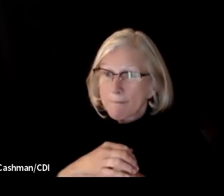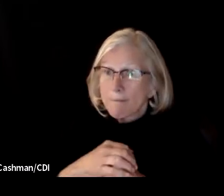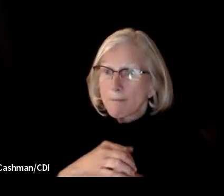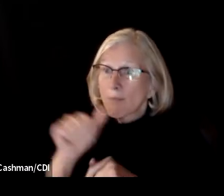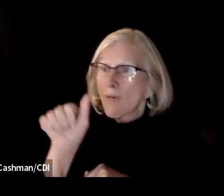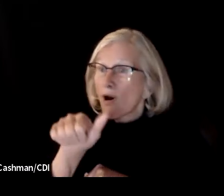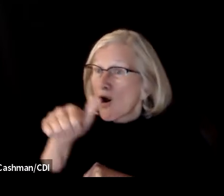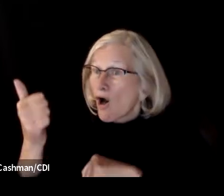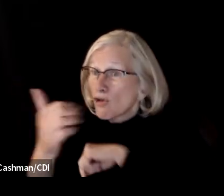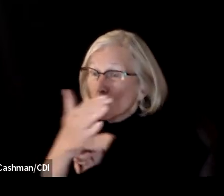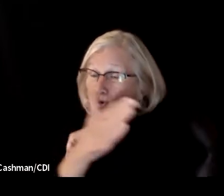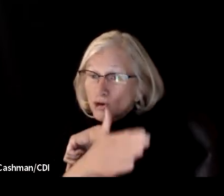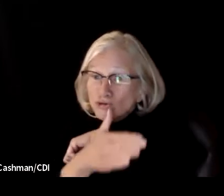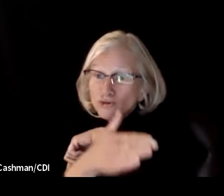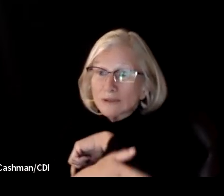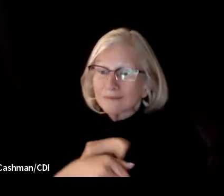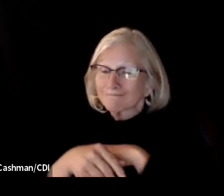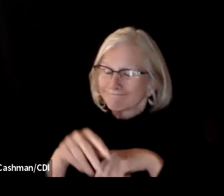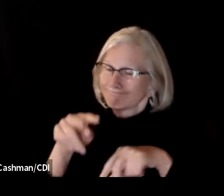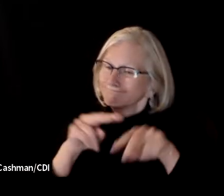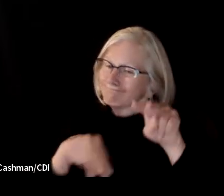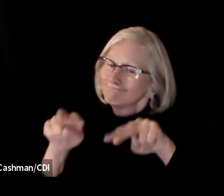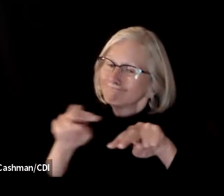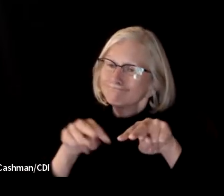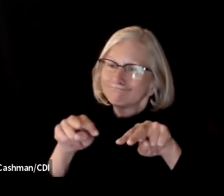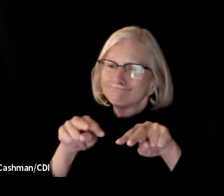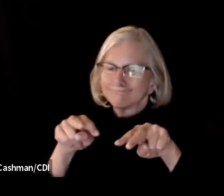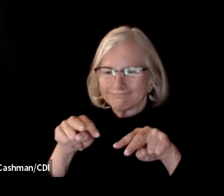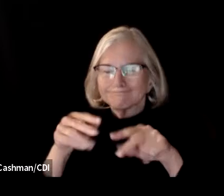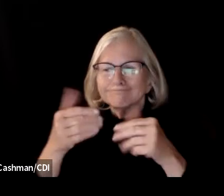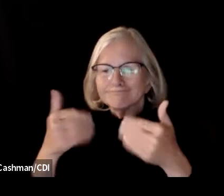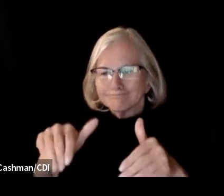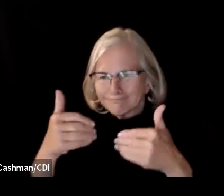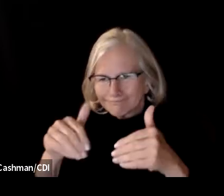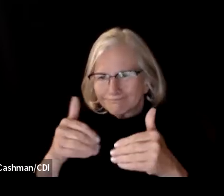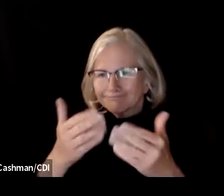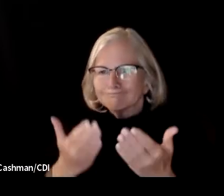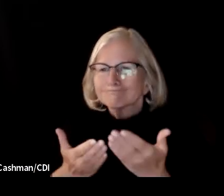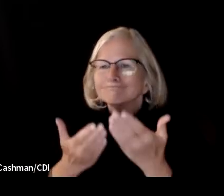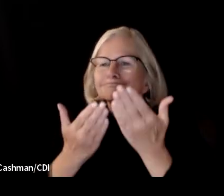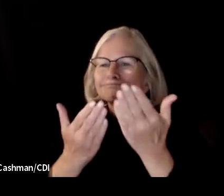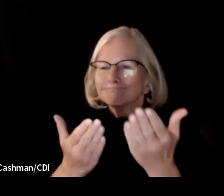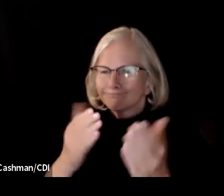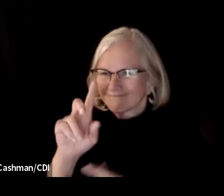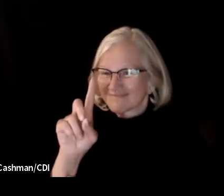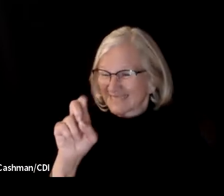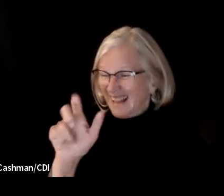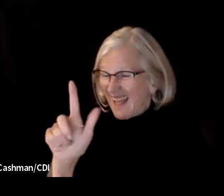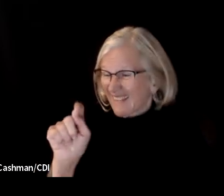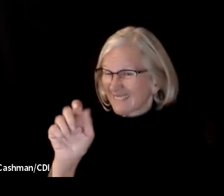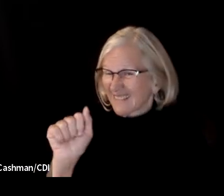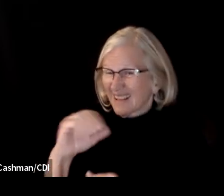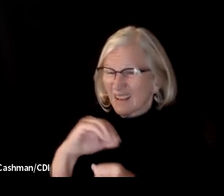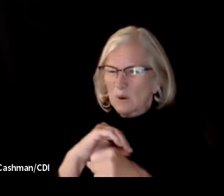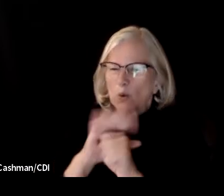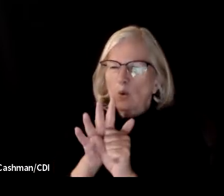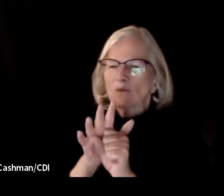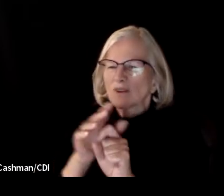observational studies that suggest that this Delta variant just has some very different